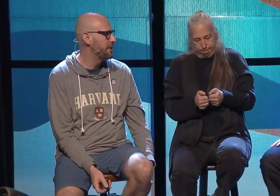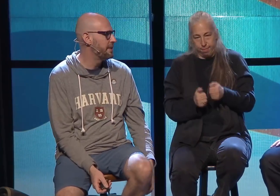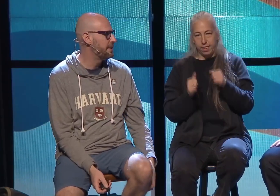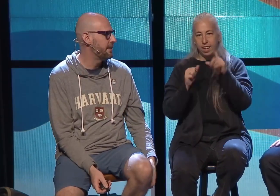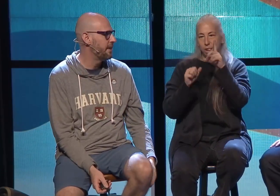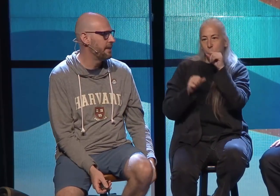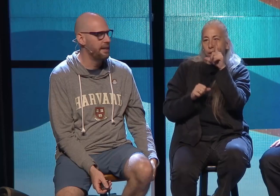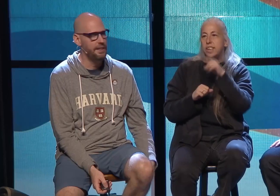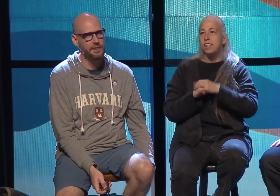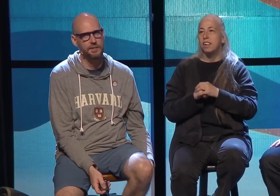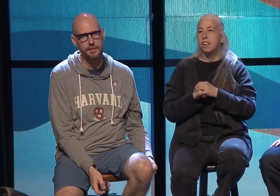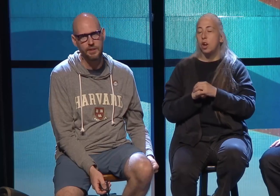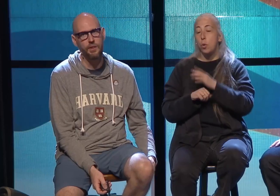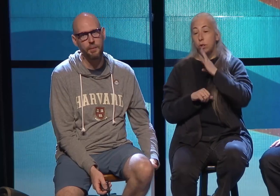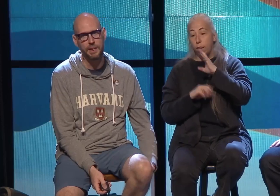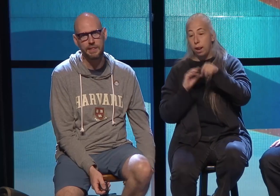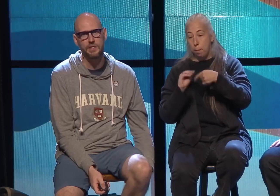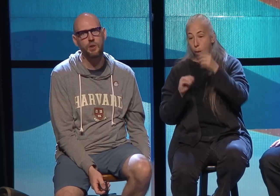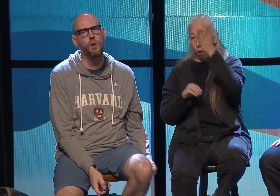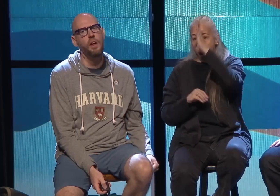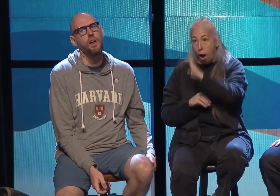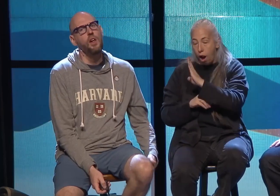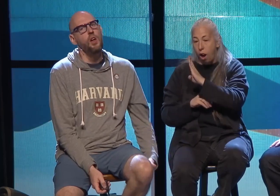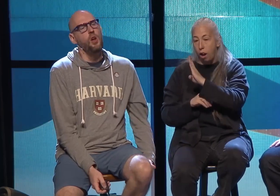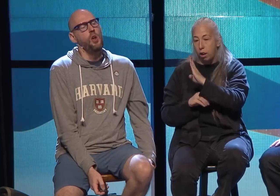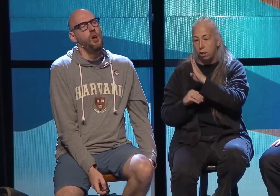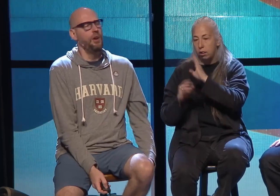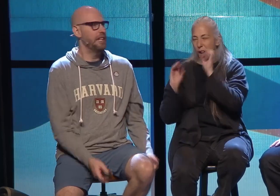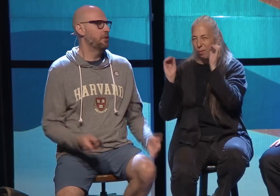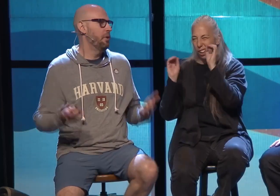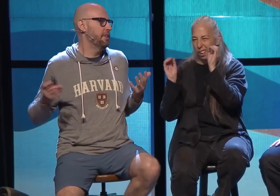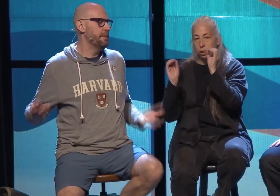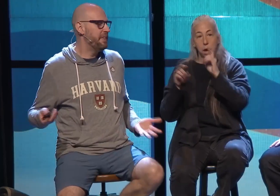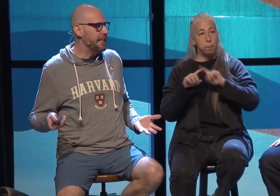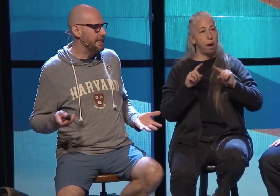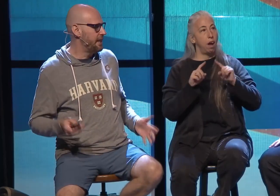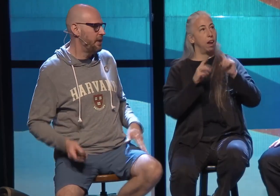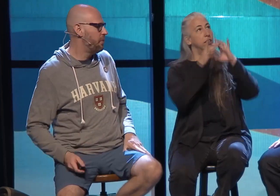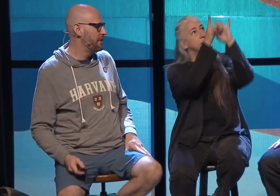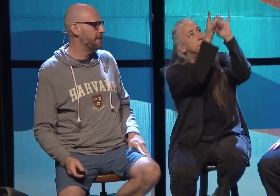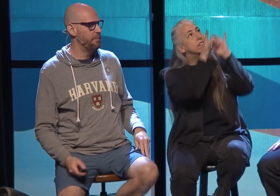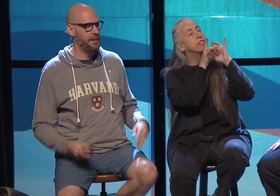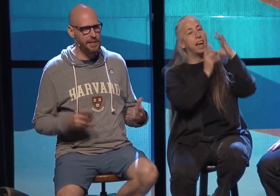but not experiencing God. Yeah, that makes sense. So, okay, so what are some